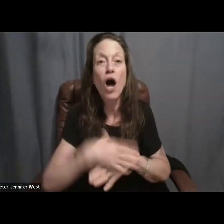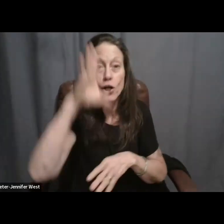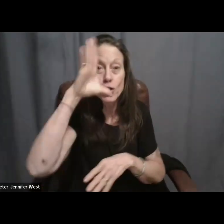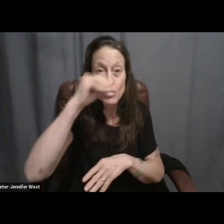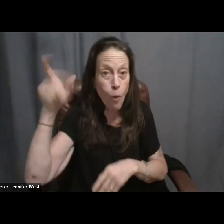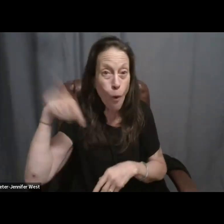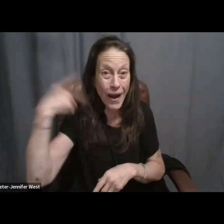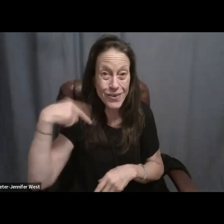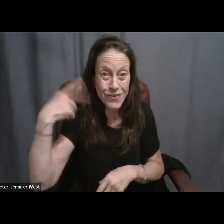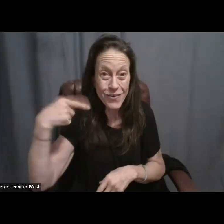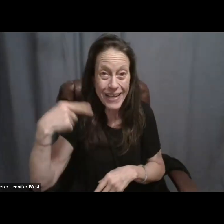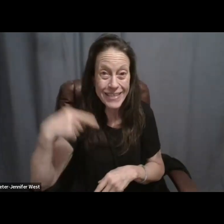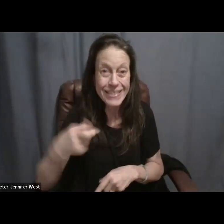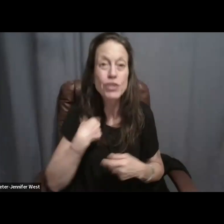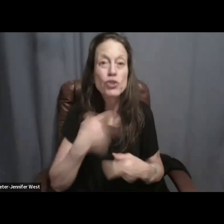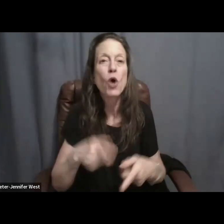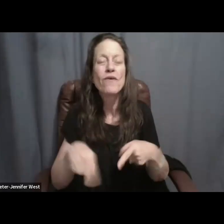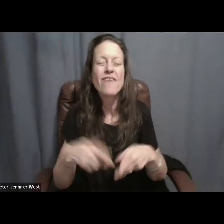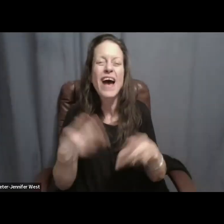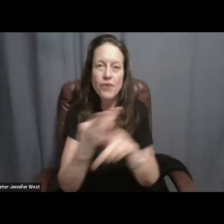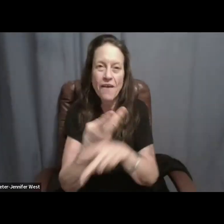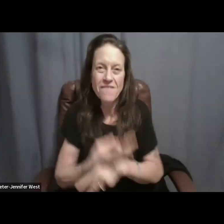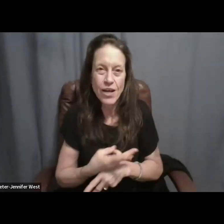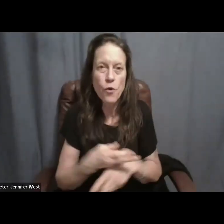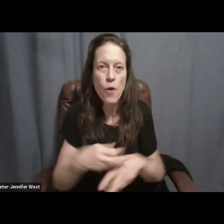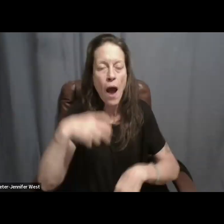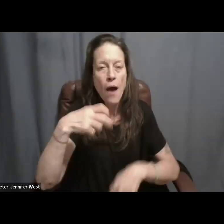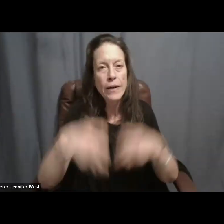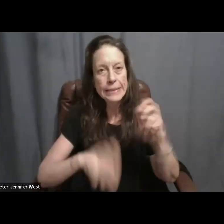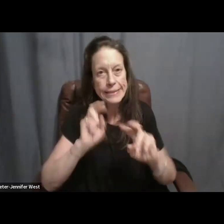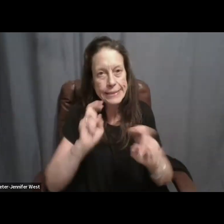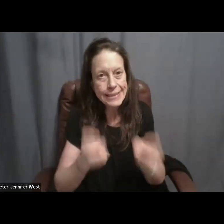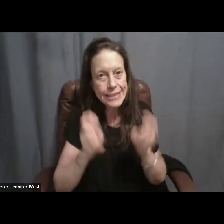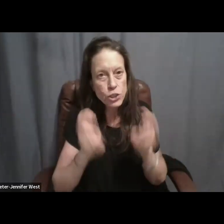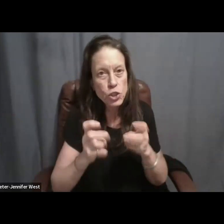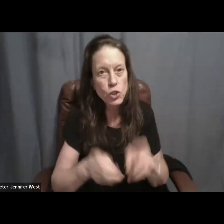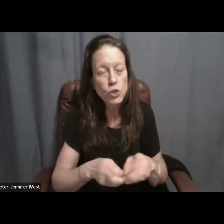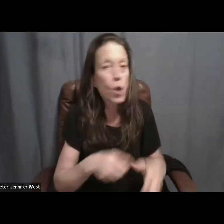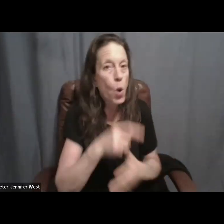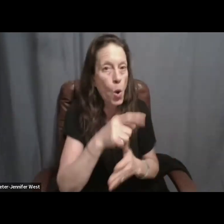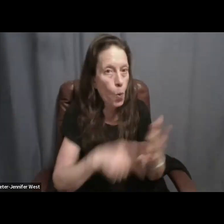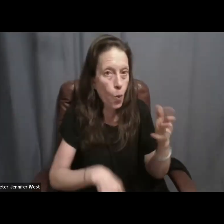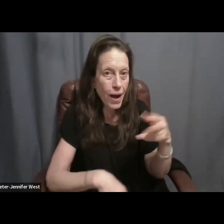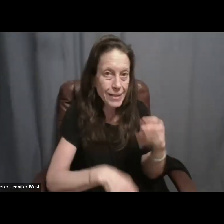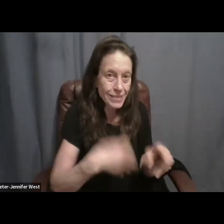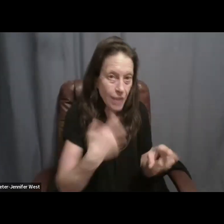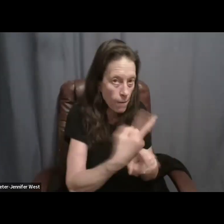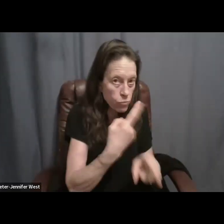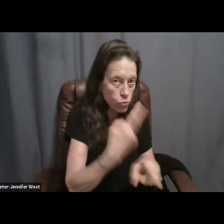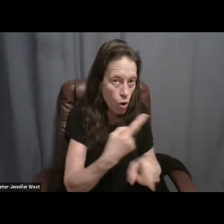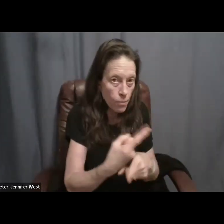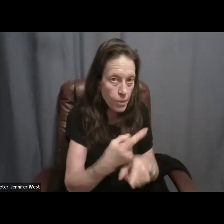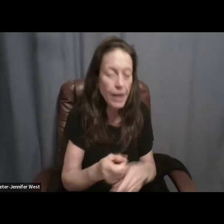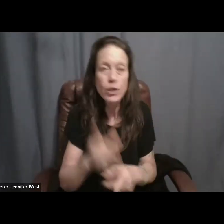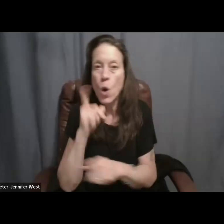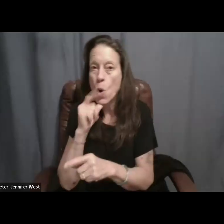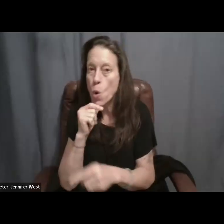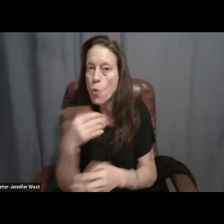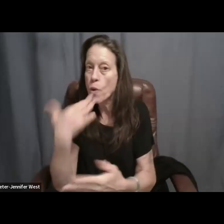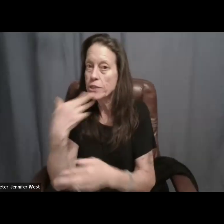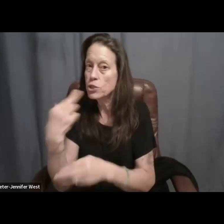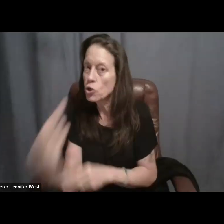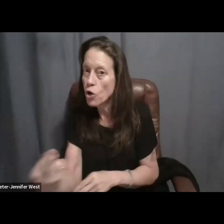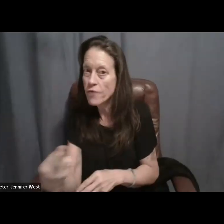out issues with what is appropriate, what is a good friend, what is not a good friend,